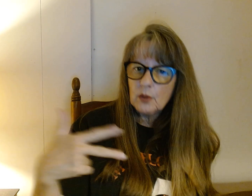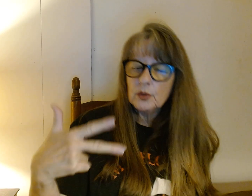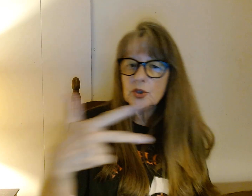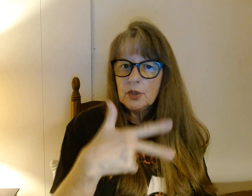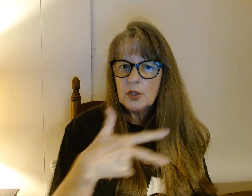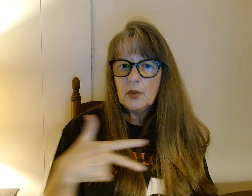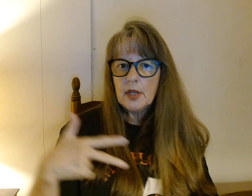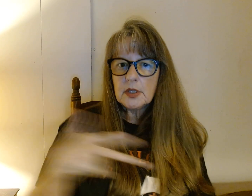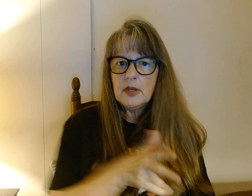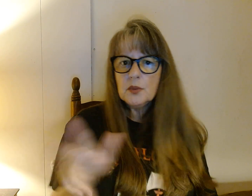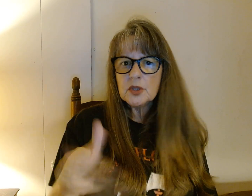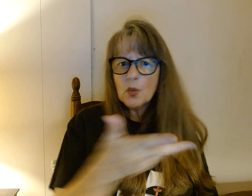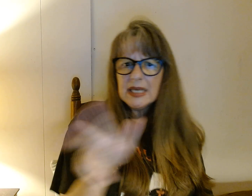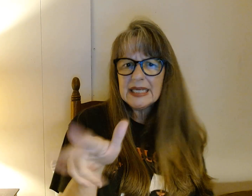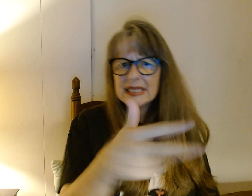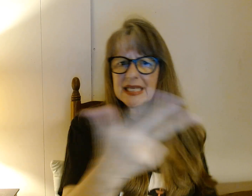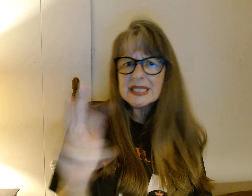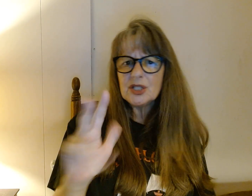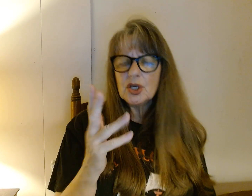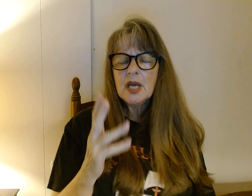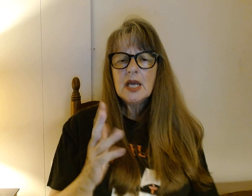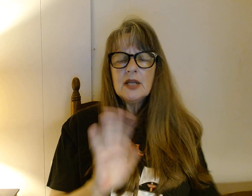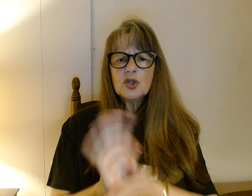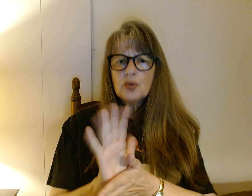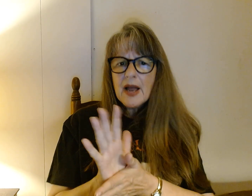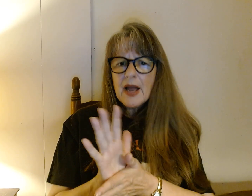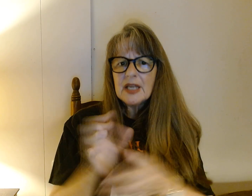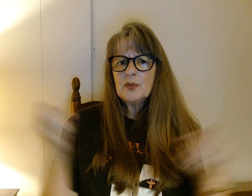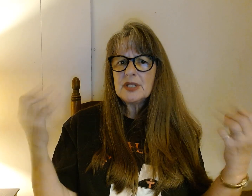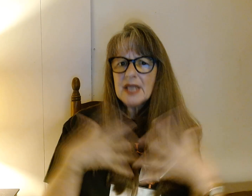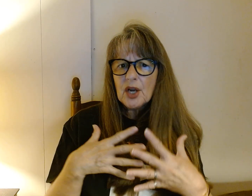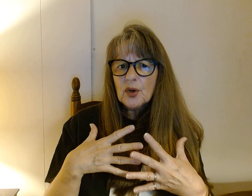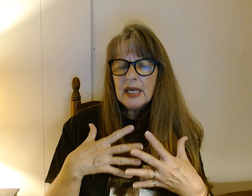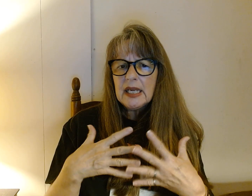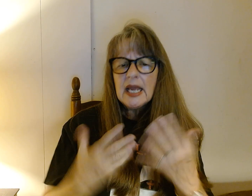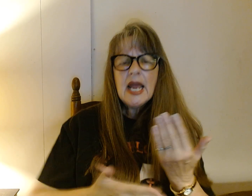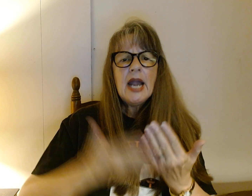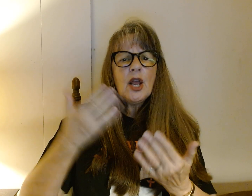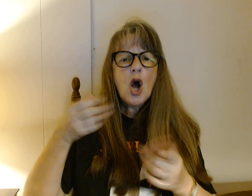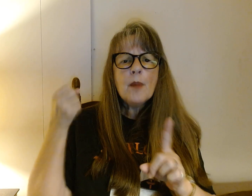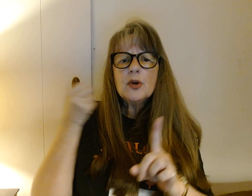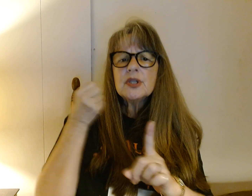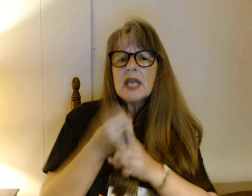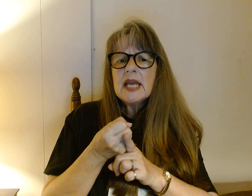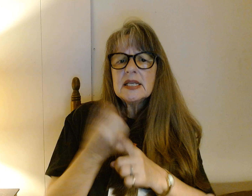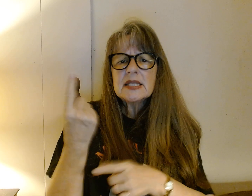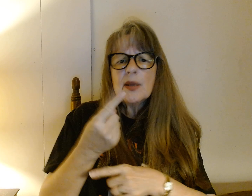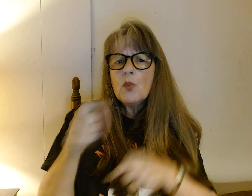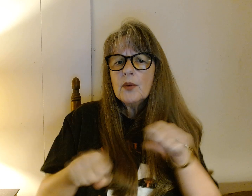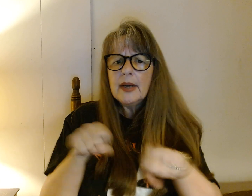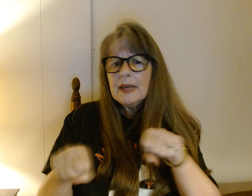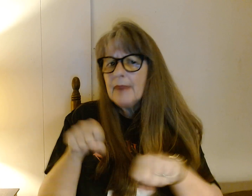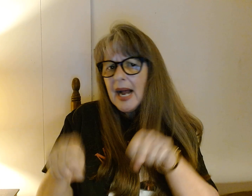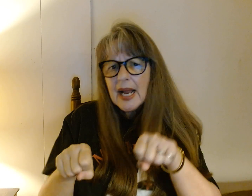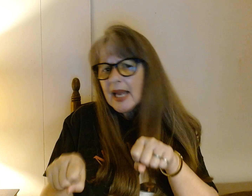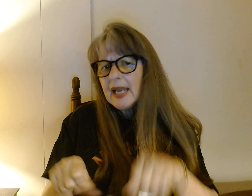doing donuts. And then he was going like this into traffic, and it was scary, and he almost hit someone riding a bike